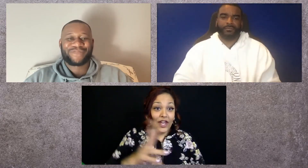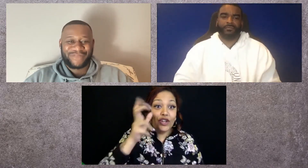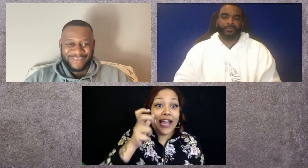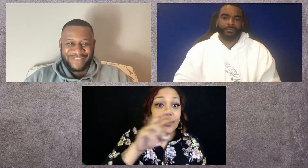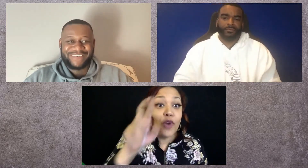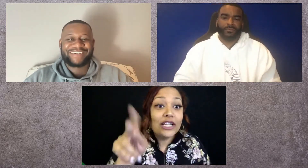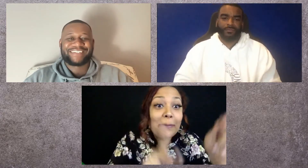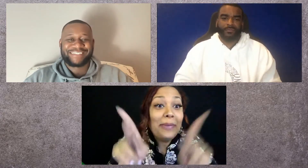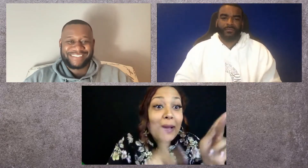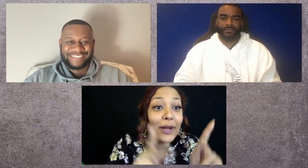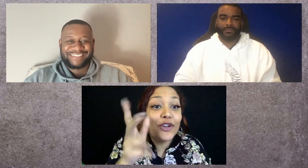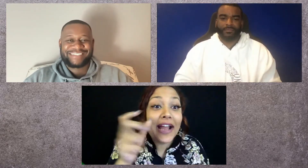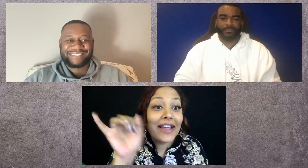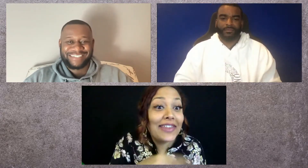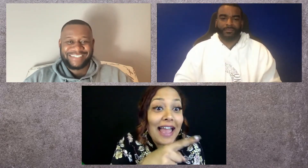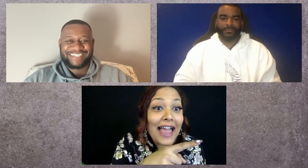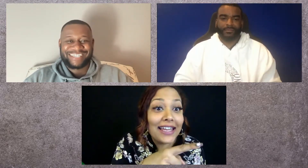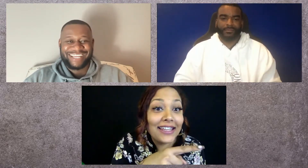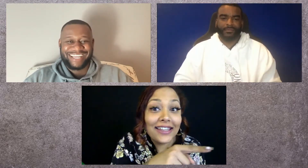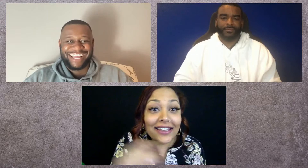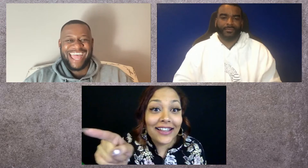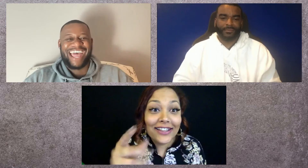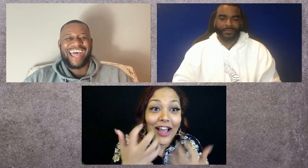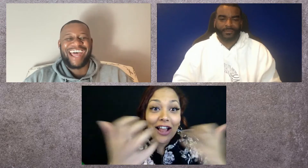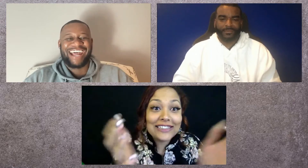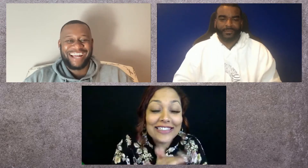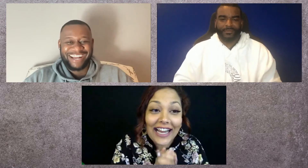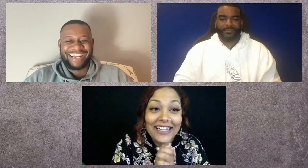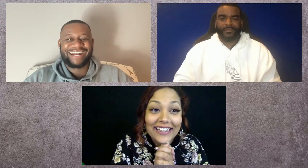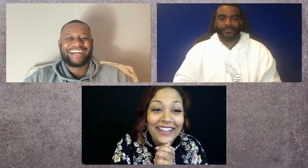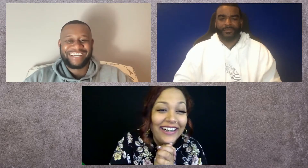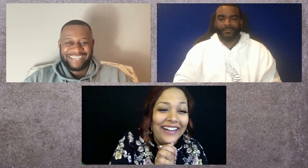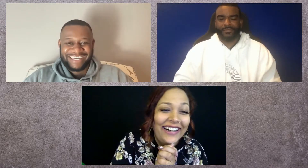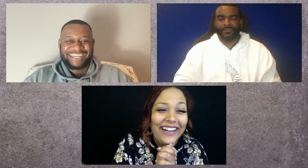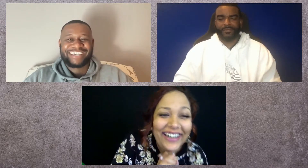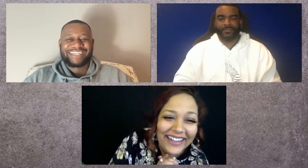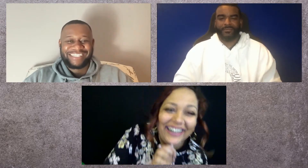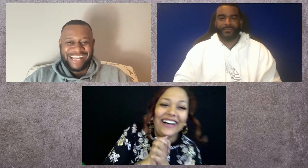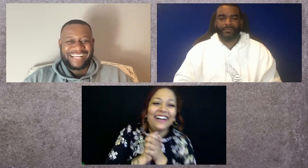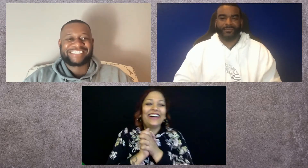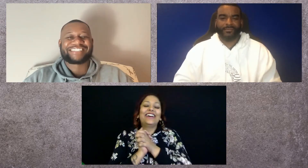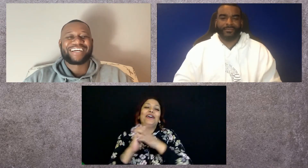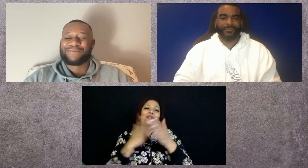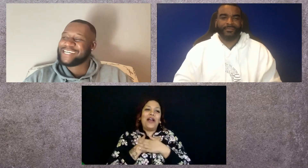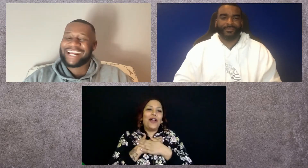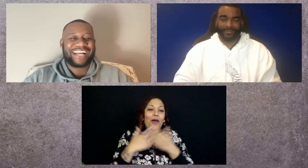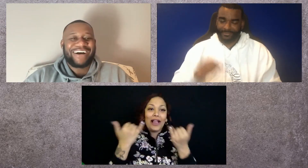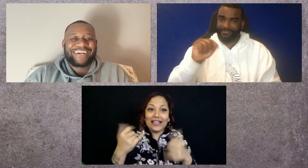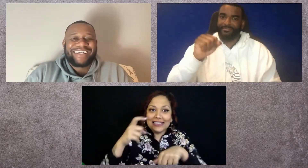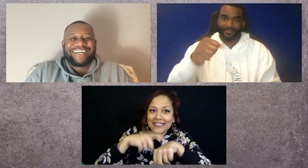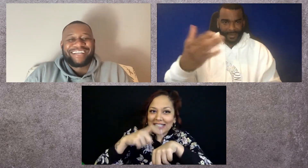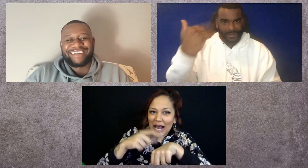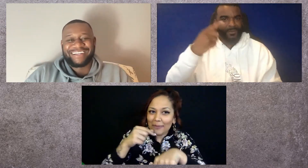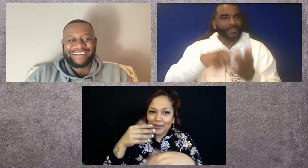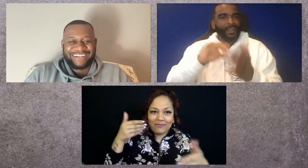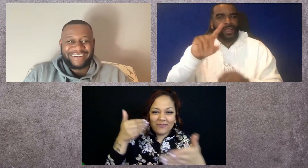Oh, did you hear that, Rochester people? Did you hear that, audience? Yes, come check it